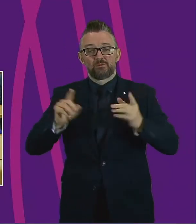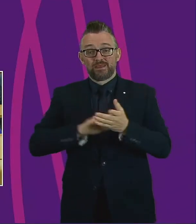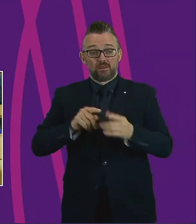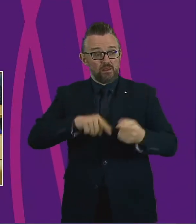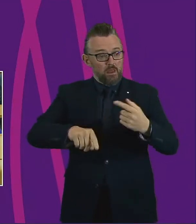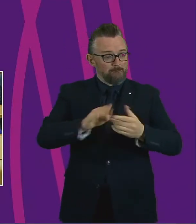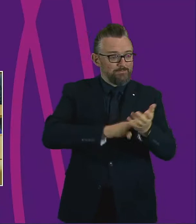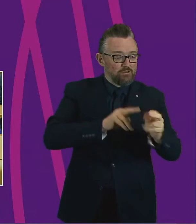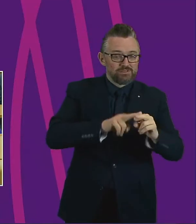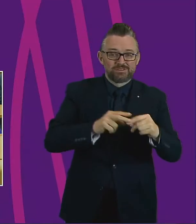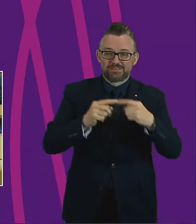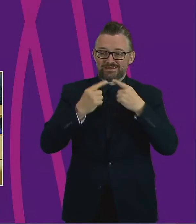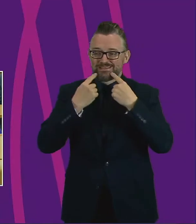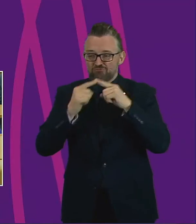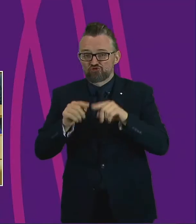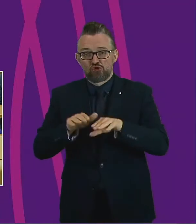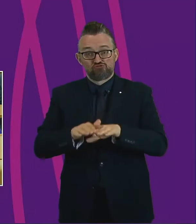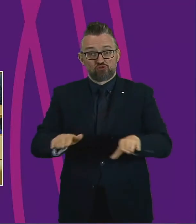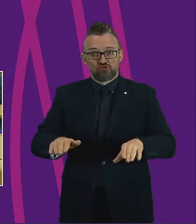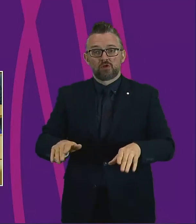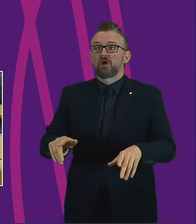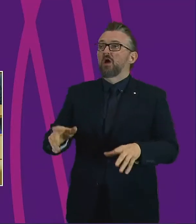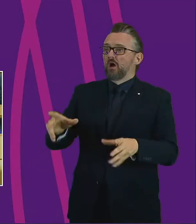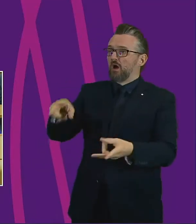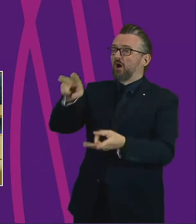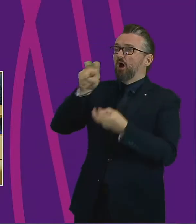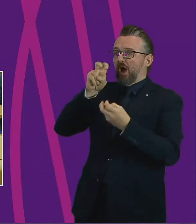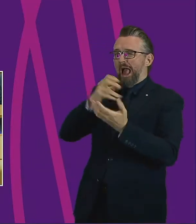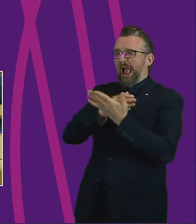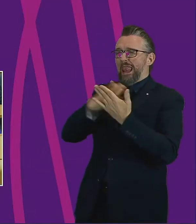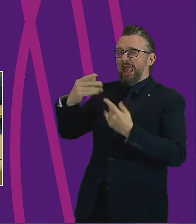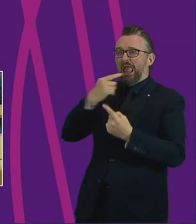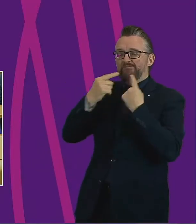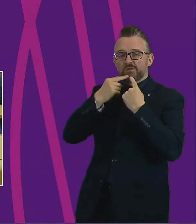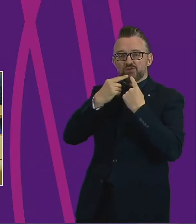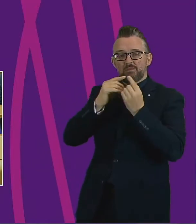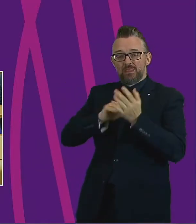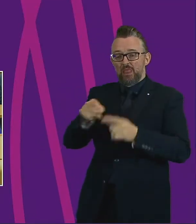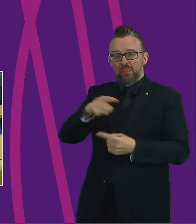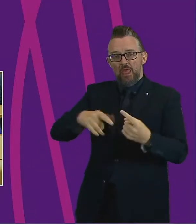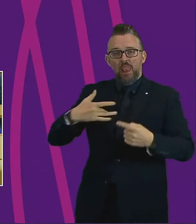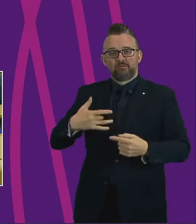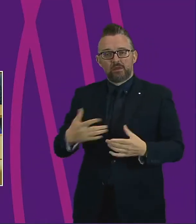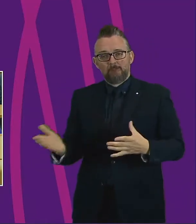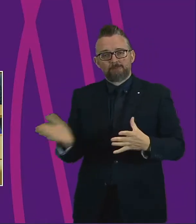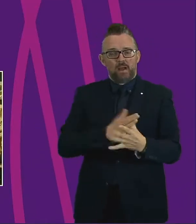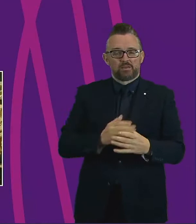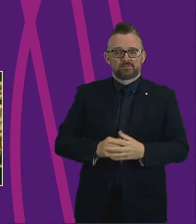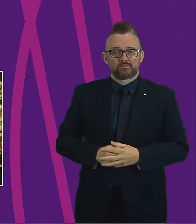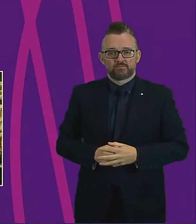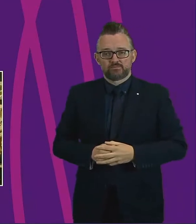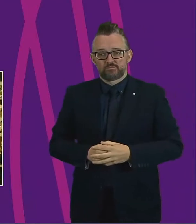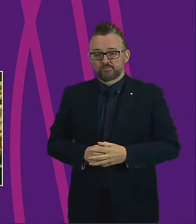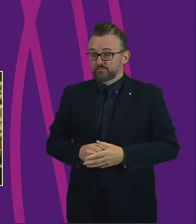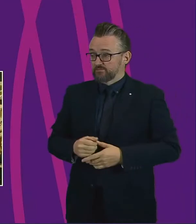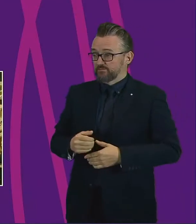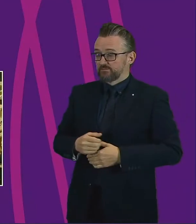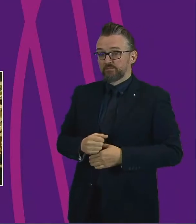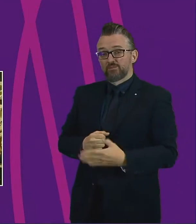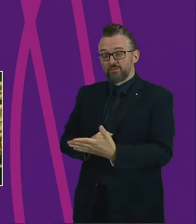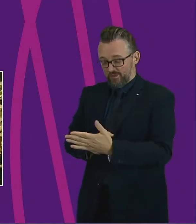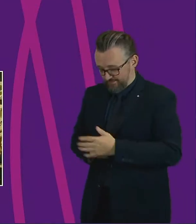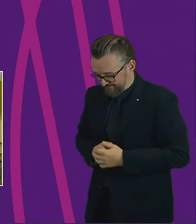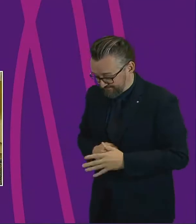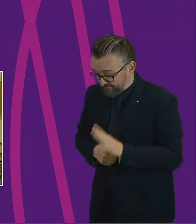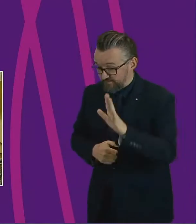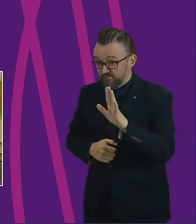pupils the clarity they demand and deserve to get their lives back on track? First Minister. You see, Presiding Officer,